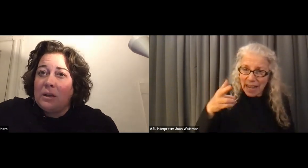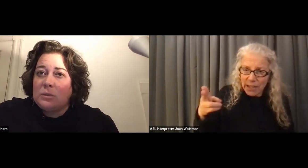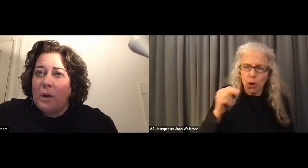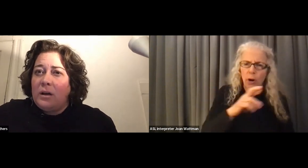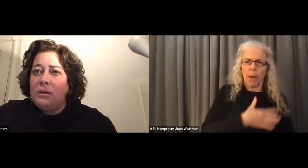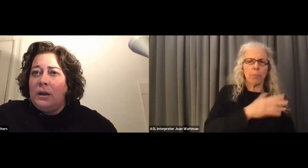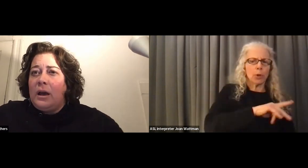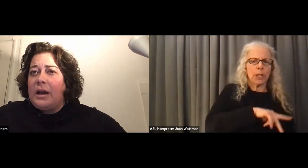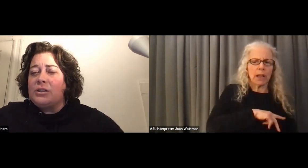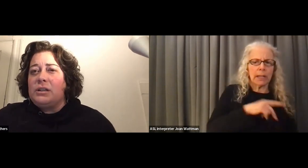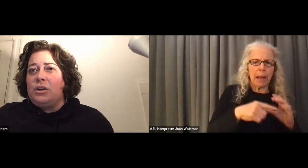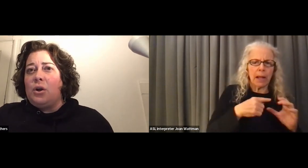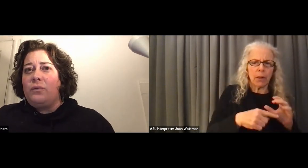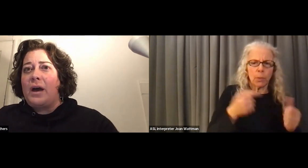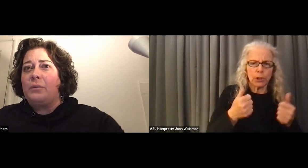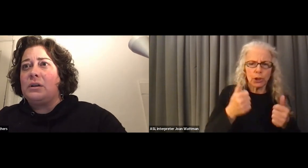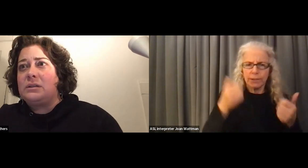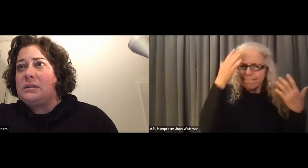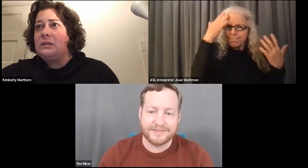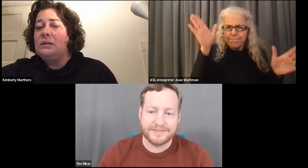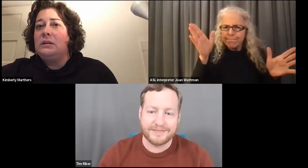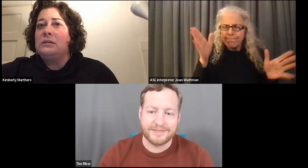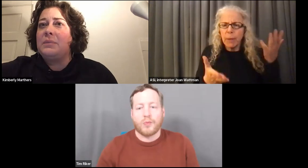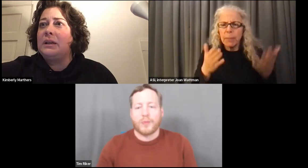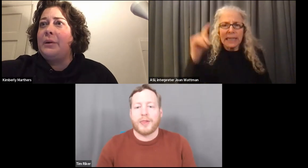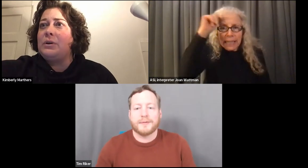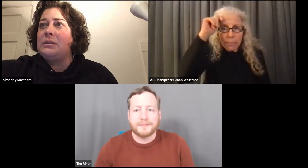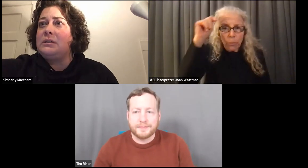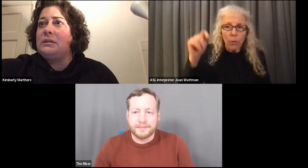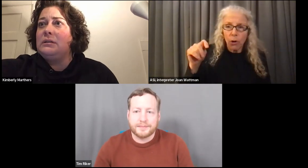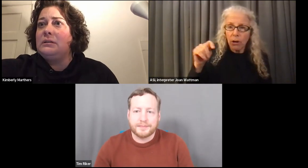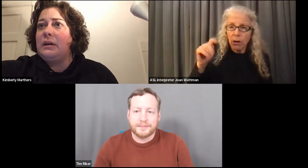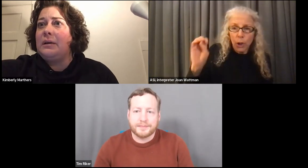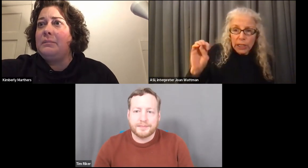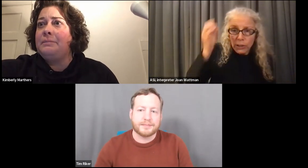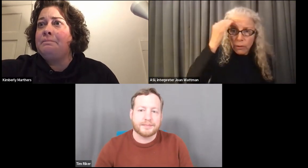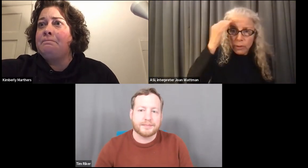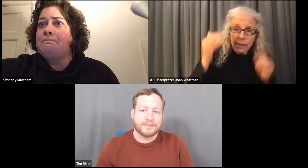personal email as well. I just didn't know if that was something that was